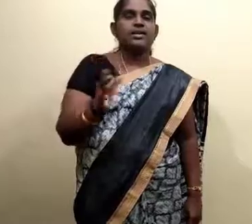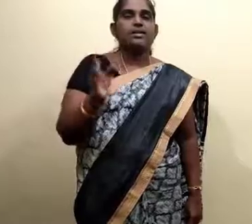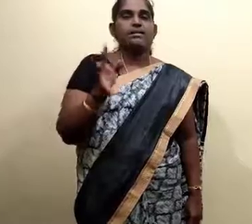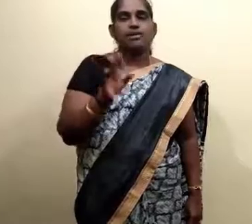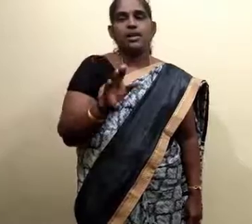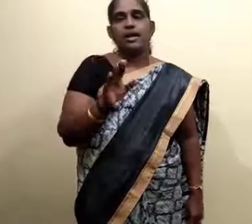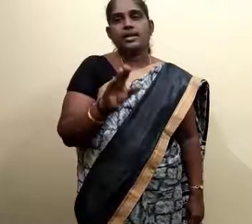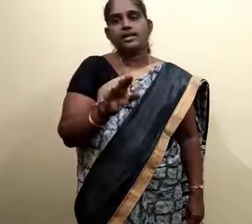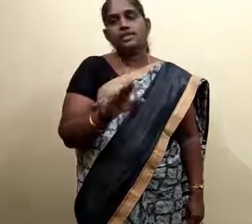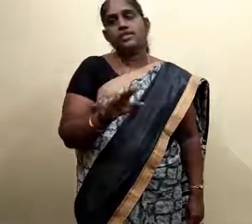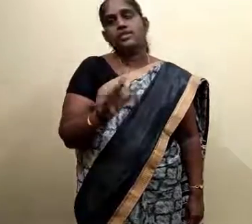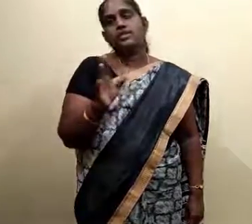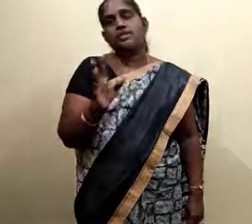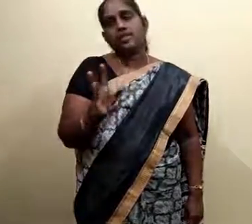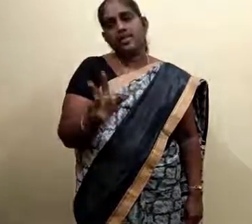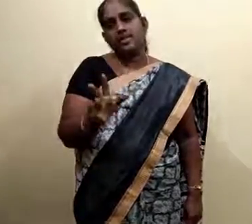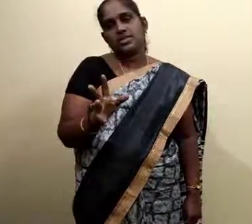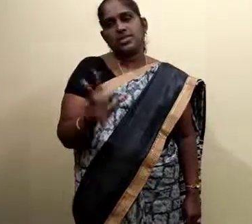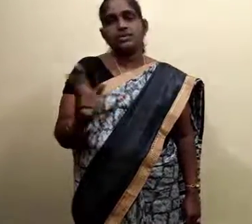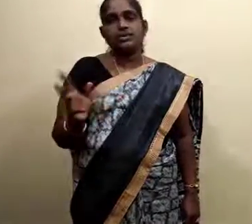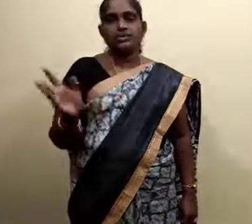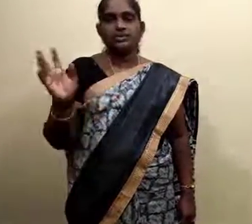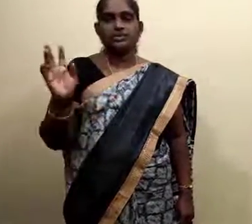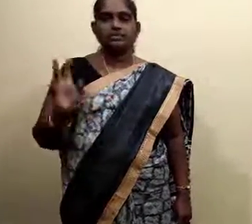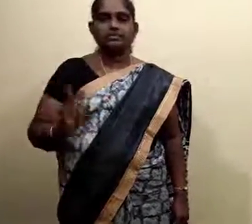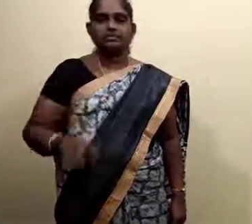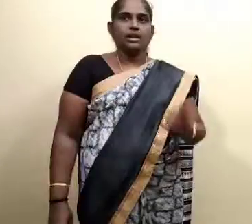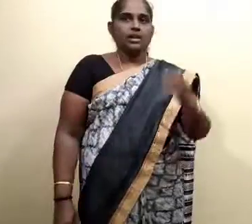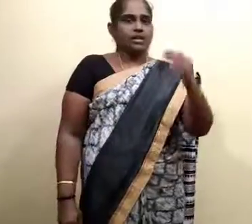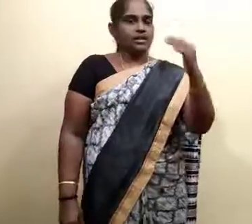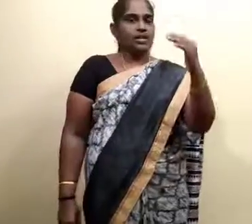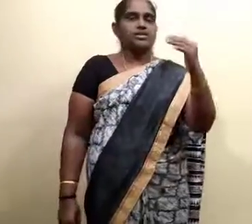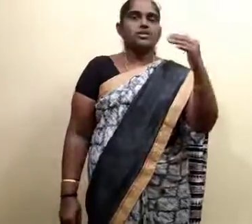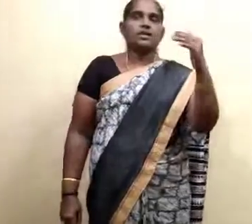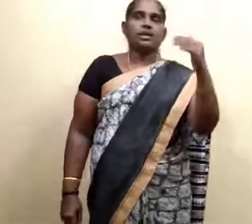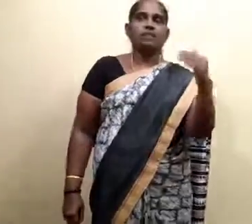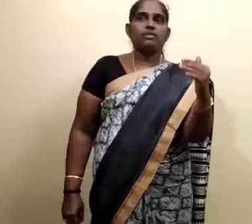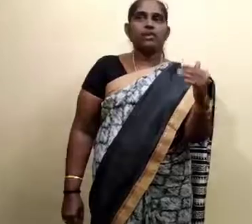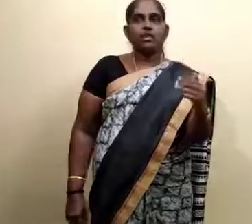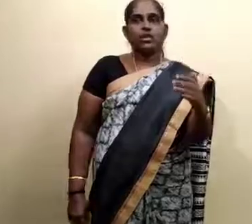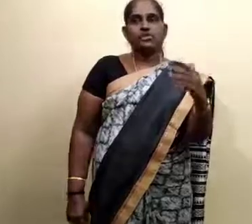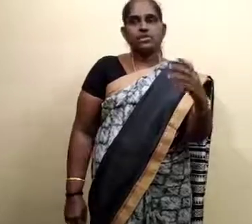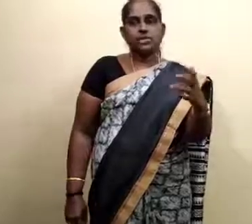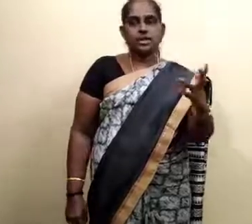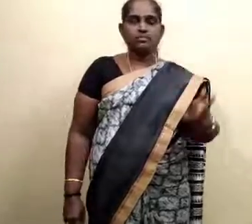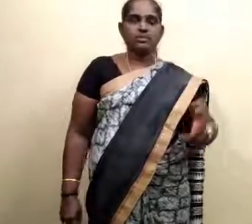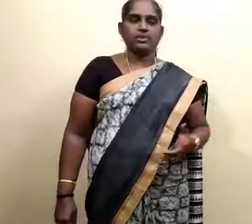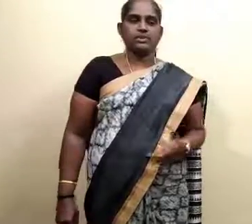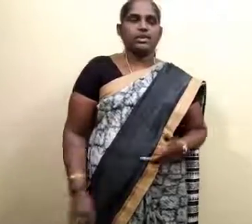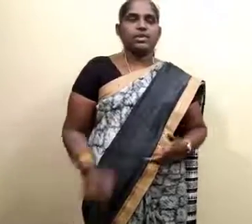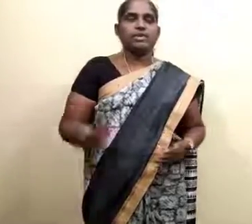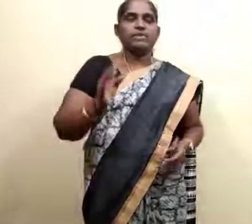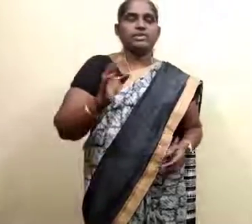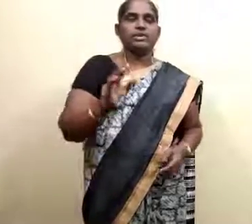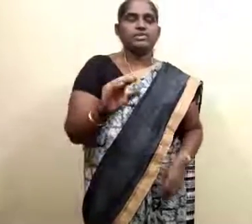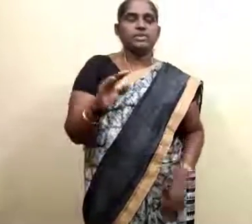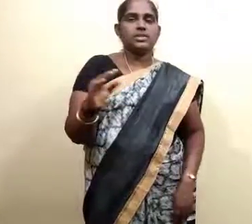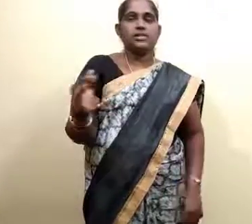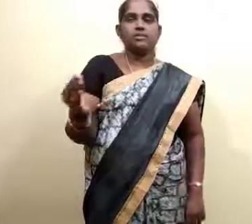created full attention to industrial growth. Next, invention of steam power. Okay, invention of steam